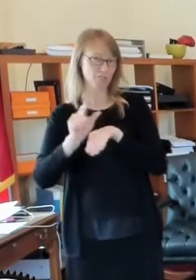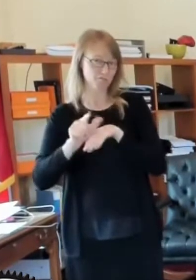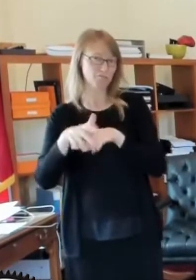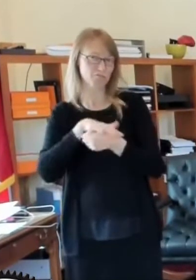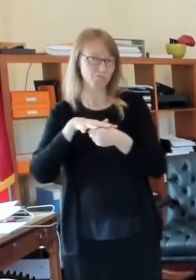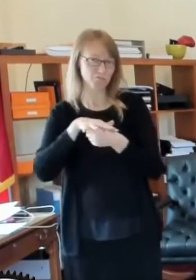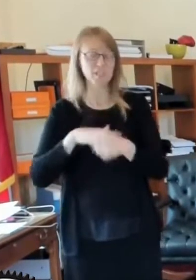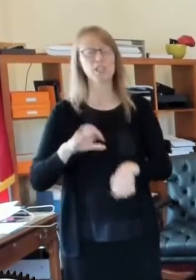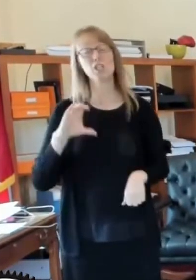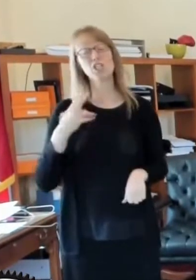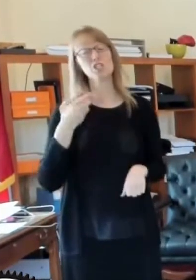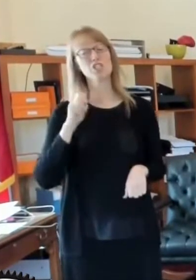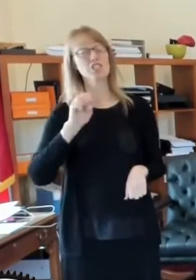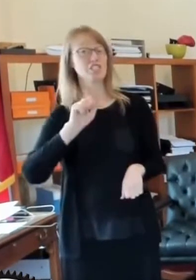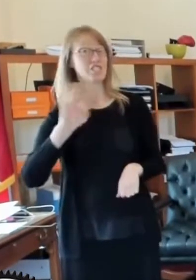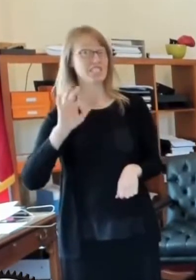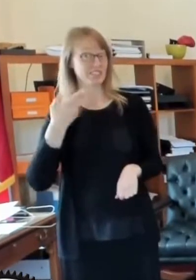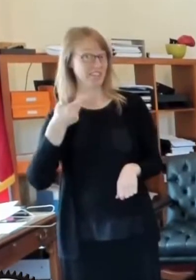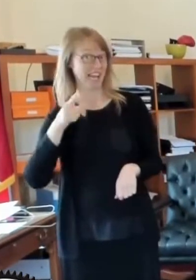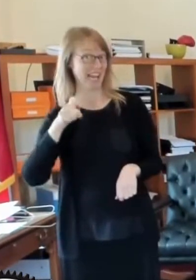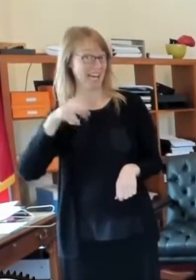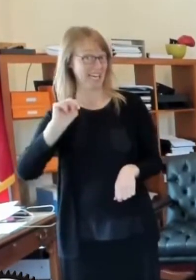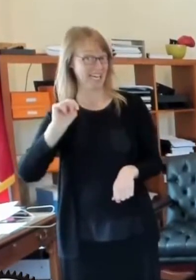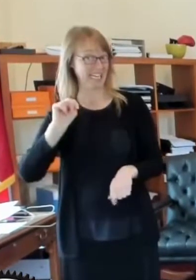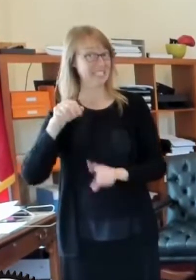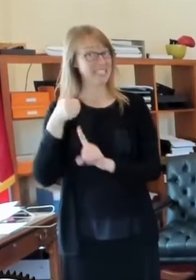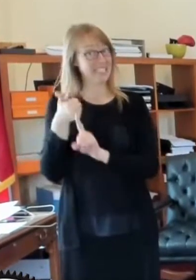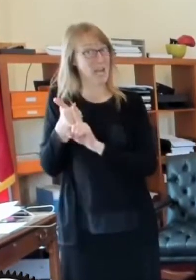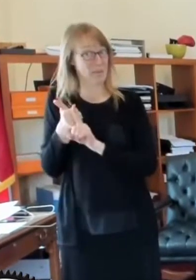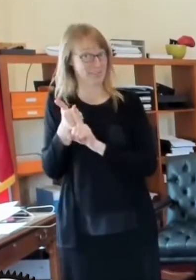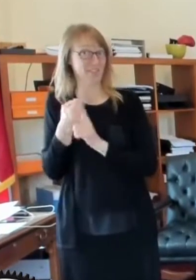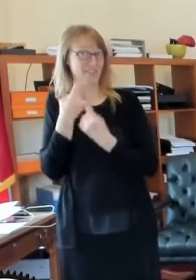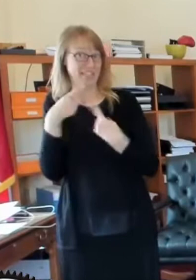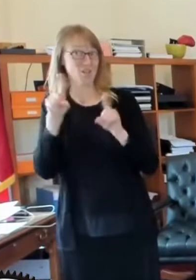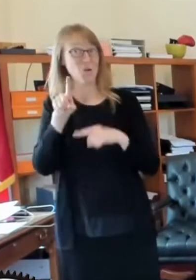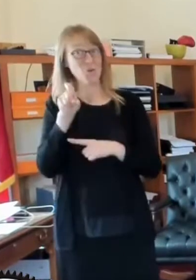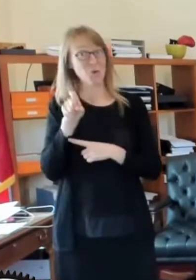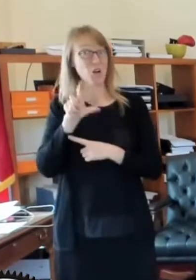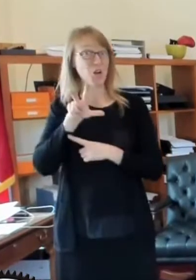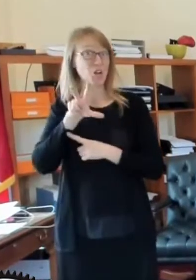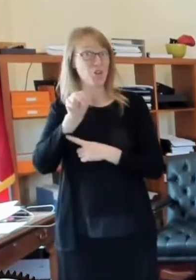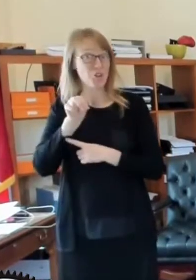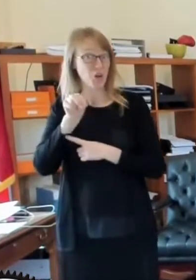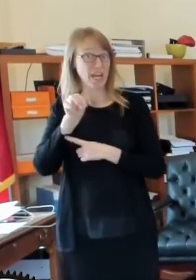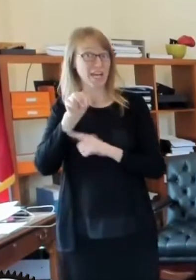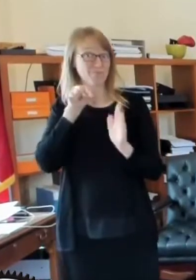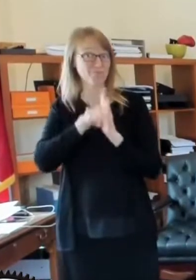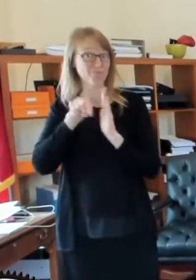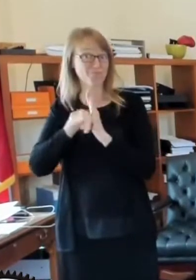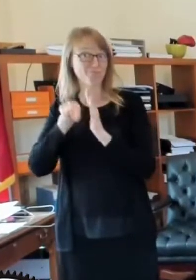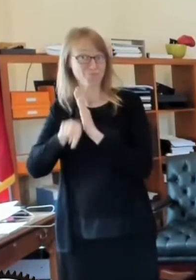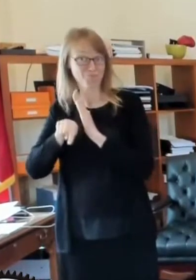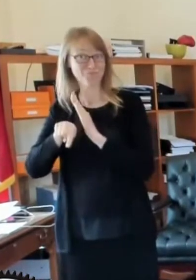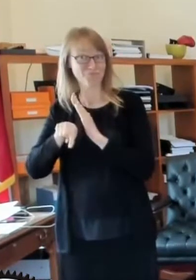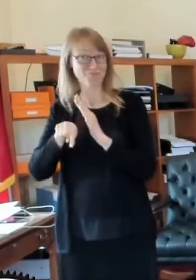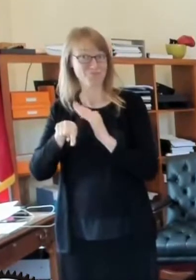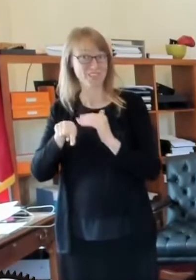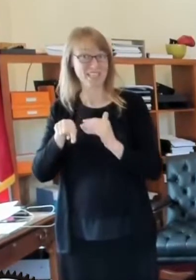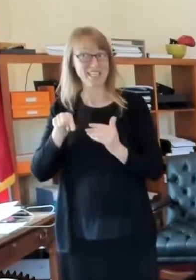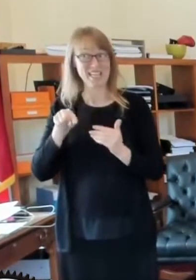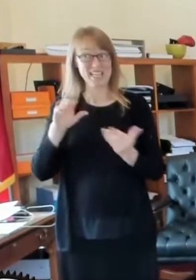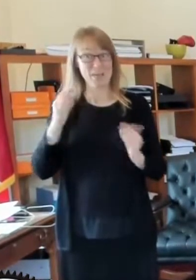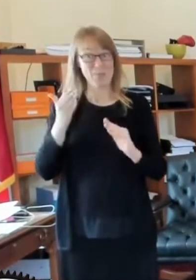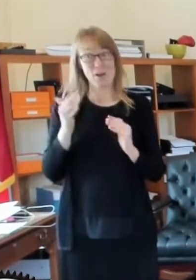As of today, we have 130, this was this morning, 130 homicides. That's versus 99 a year ago,